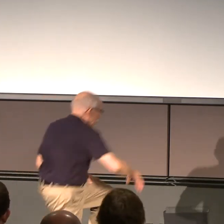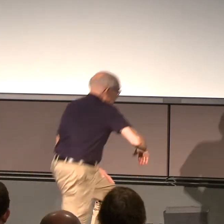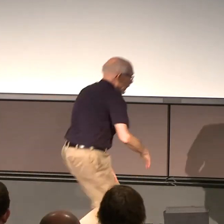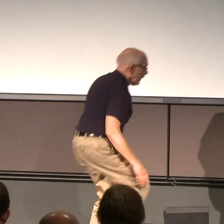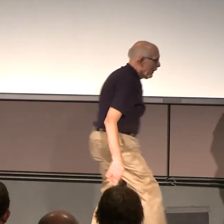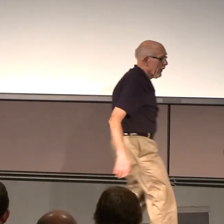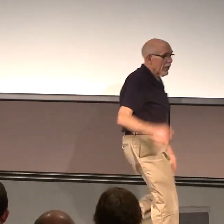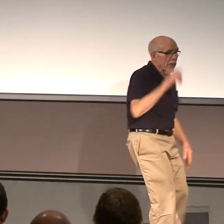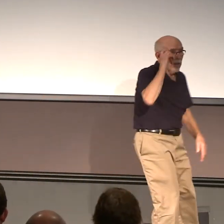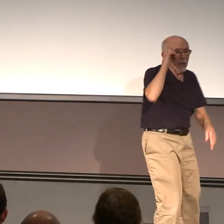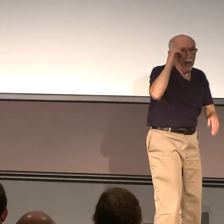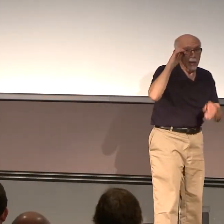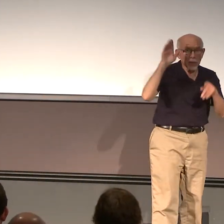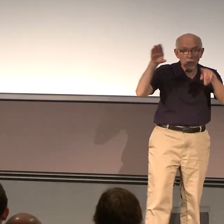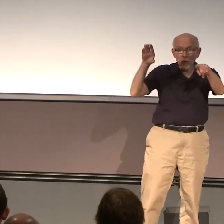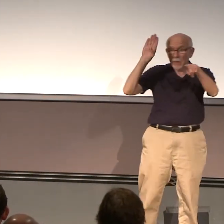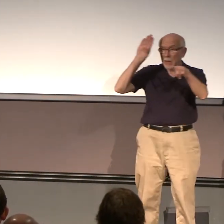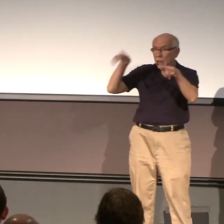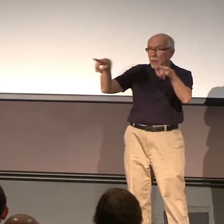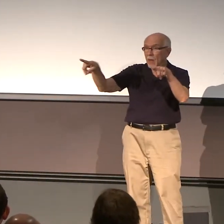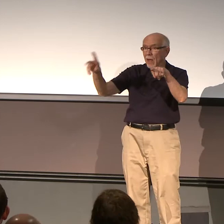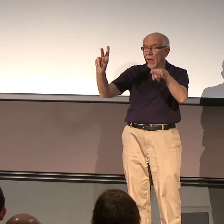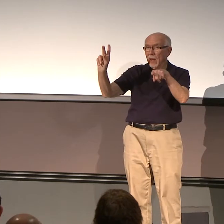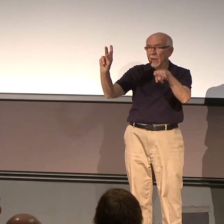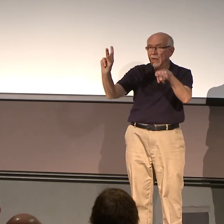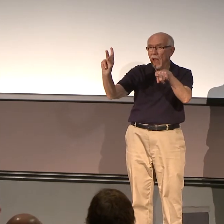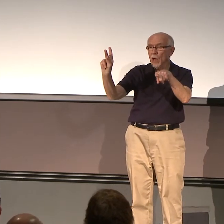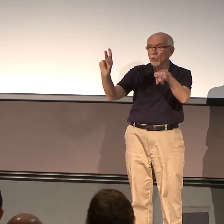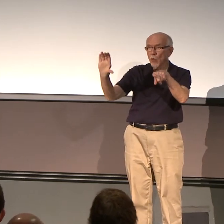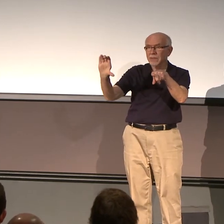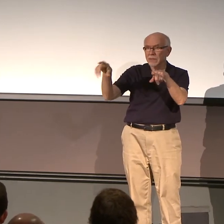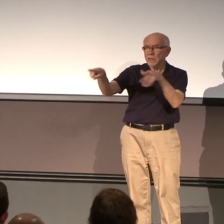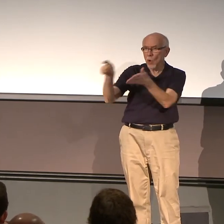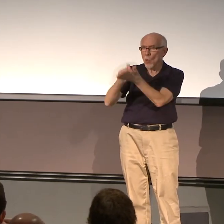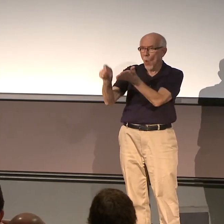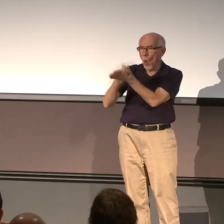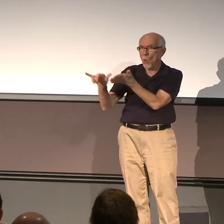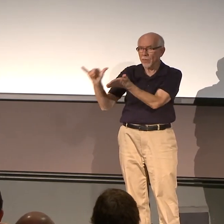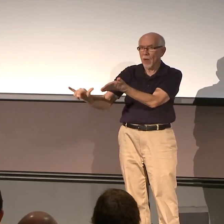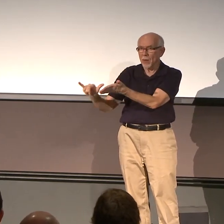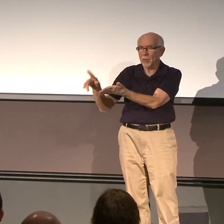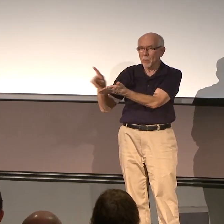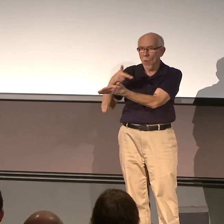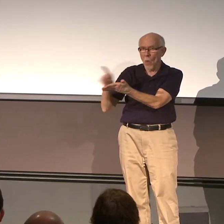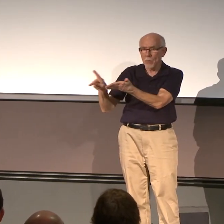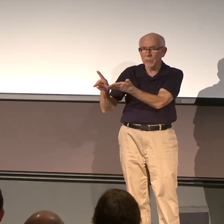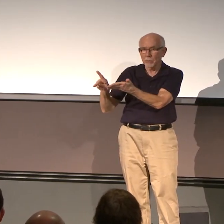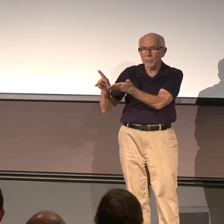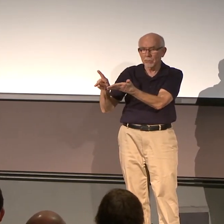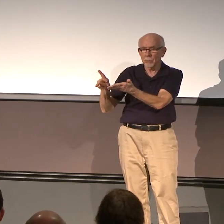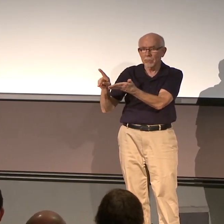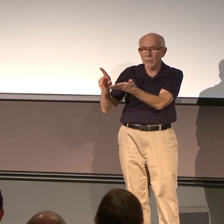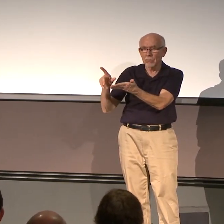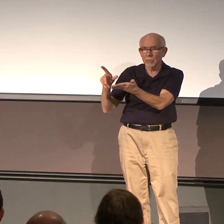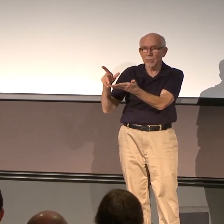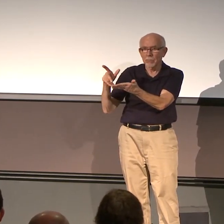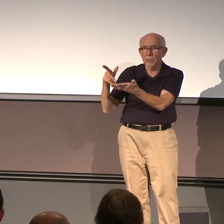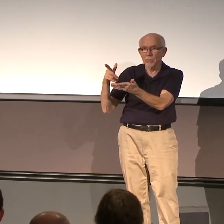I wrote this poem, and he is performing it. Yes, Karen Christie is the poet who wrote this